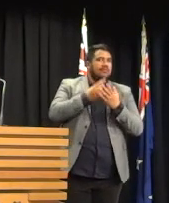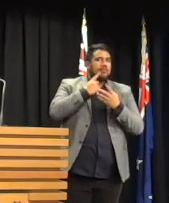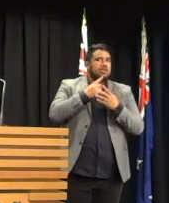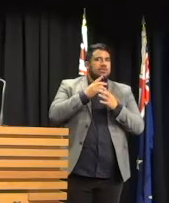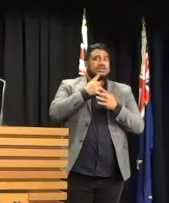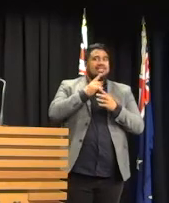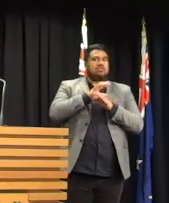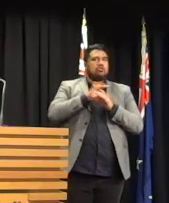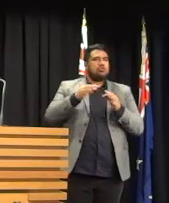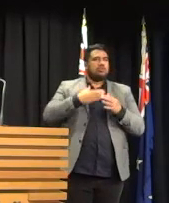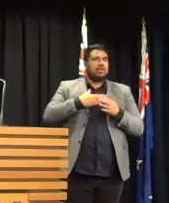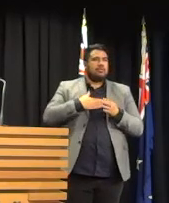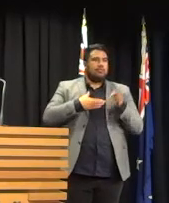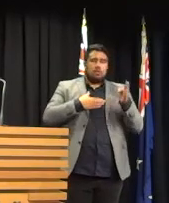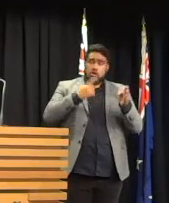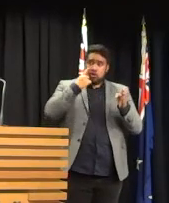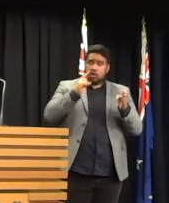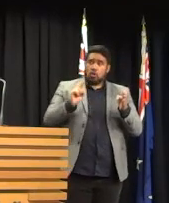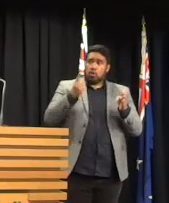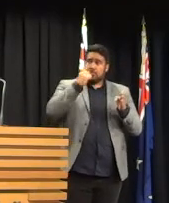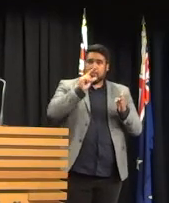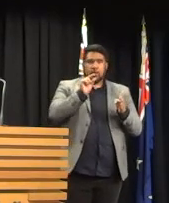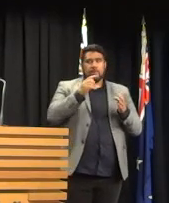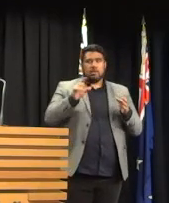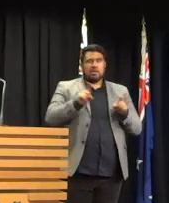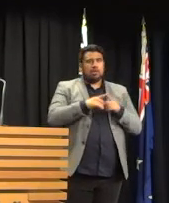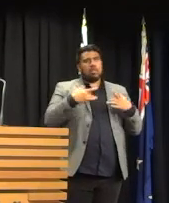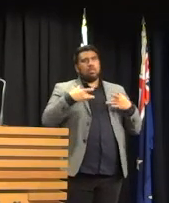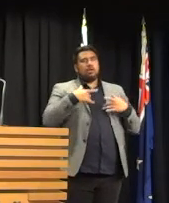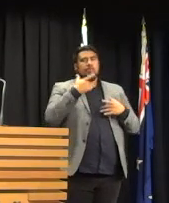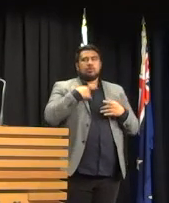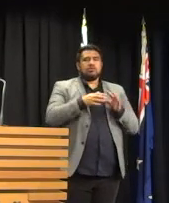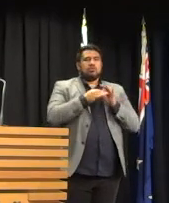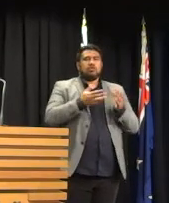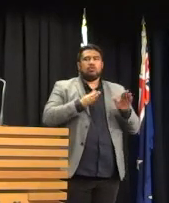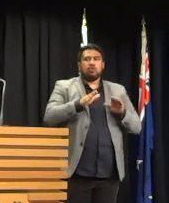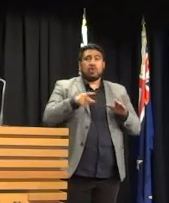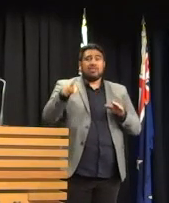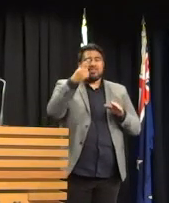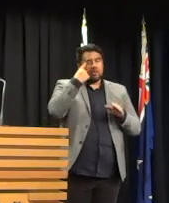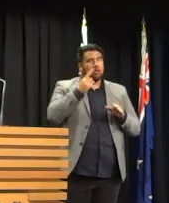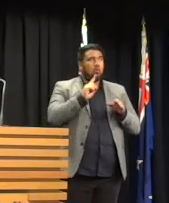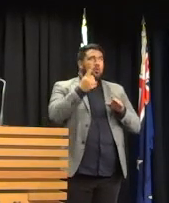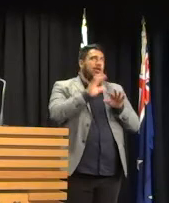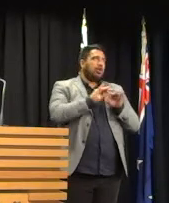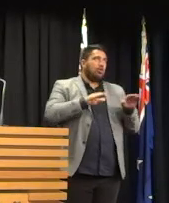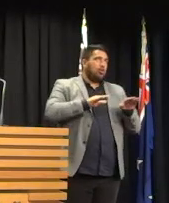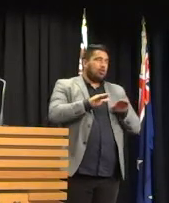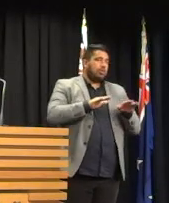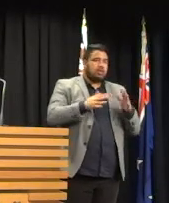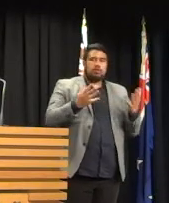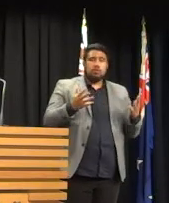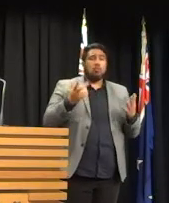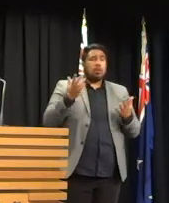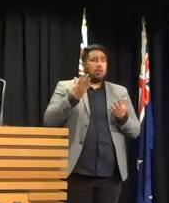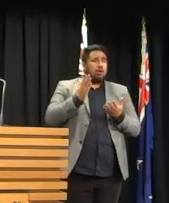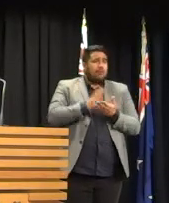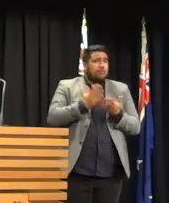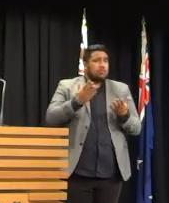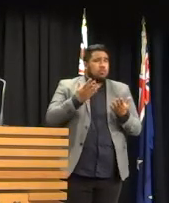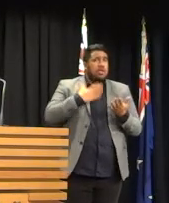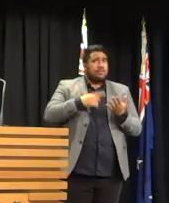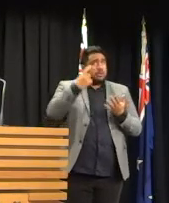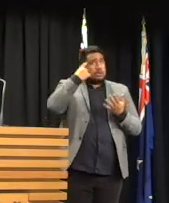that Aucklanders are being a bit blasé because it has to do with earthquakes and there's not many earthquakes in Auckland? Oh, there's no doubt that, of course, we have to be mindful of